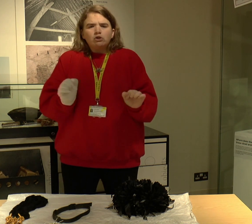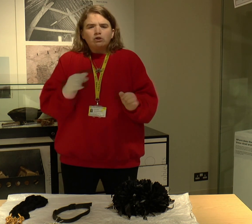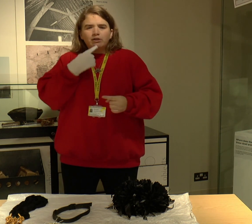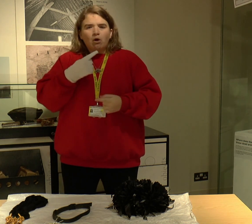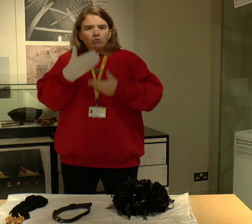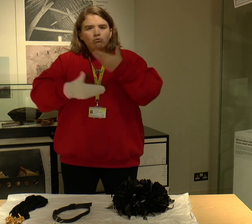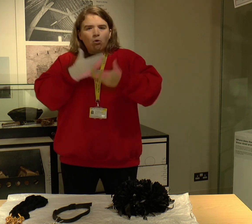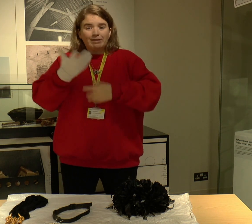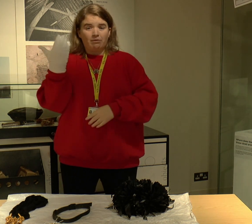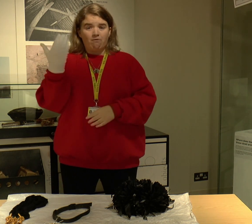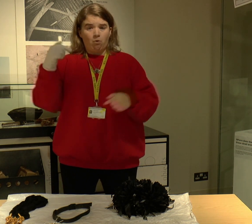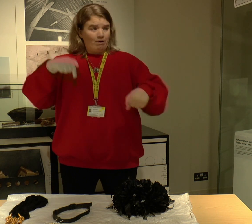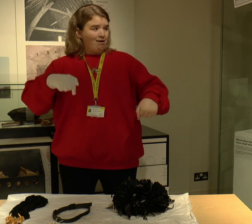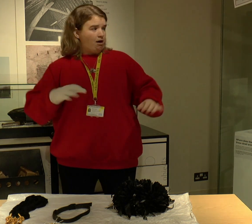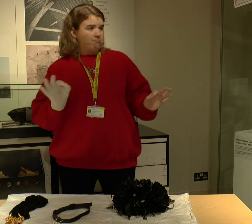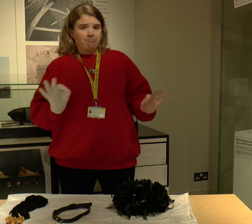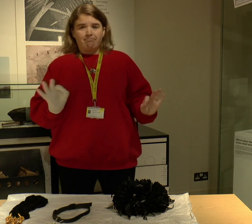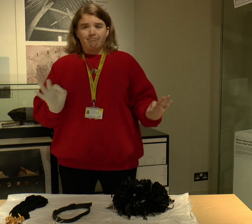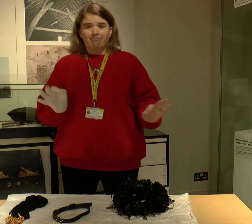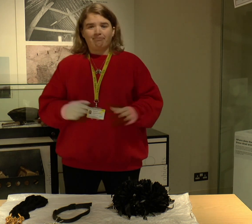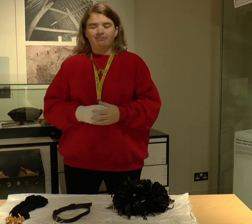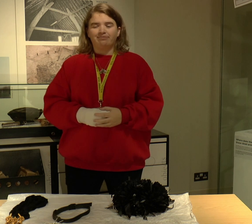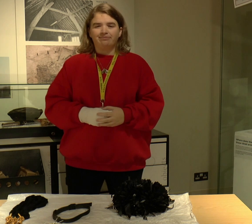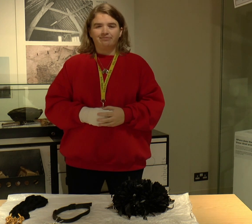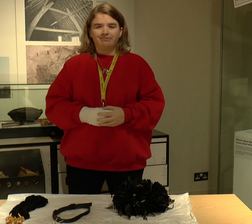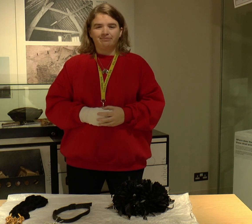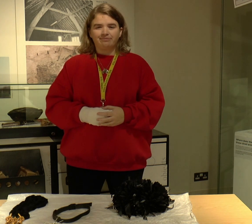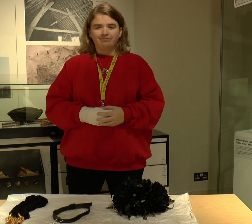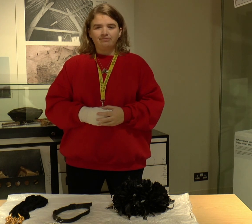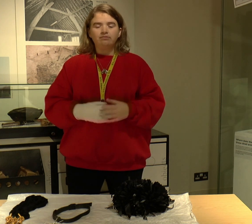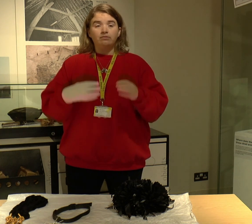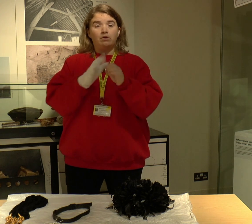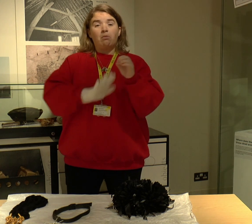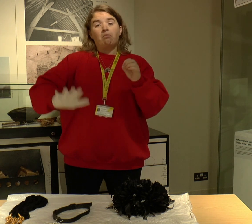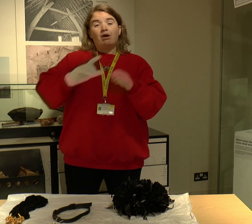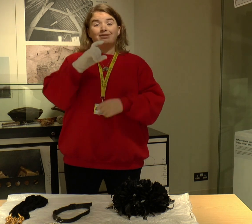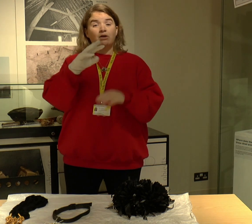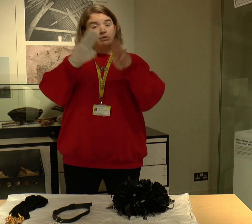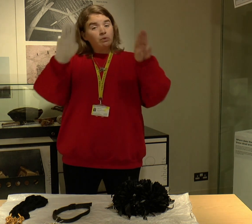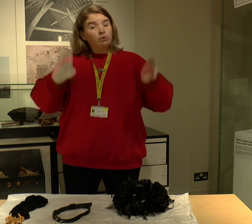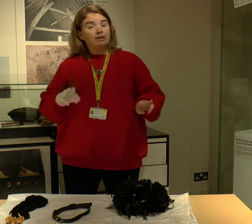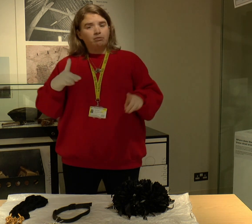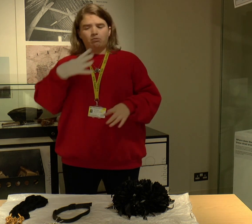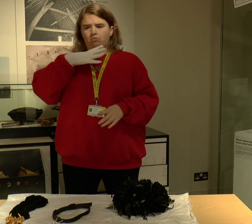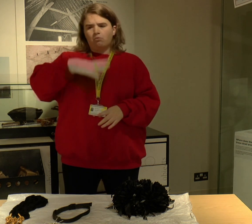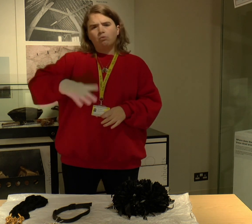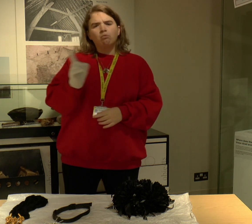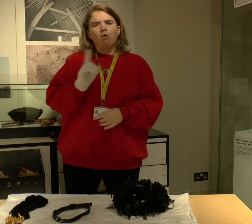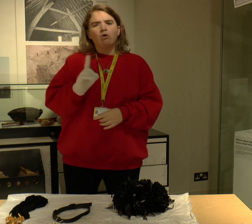them haven't told the story of your communities yet, or been displayed in the museum.